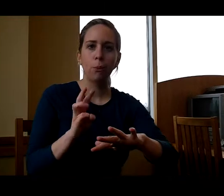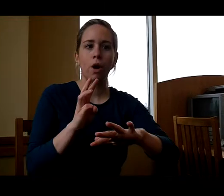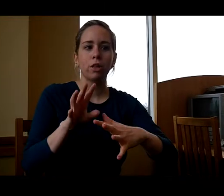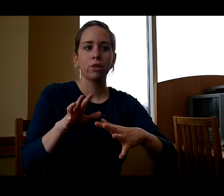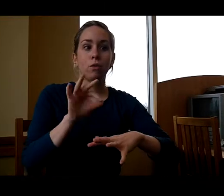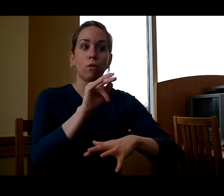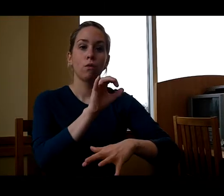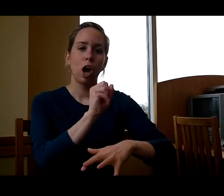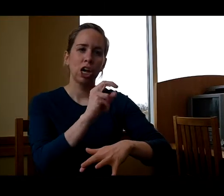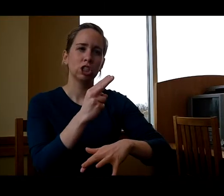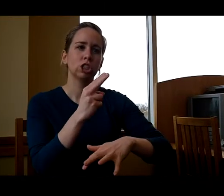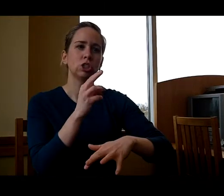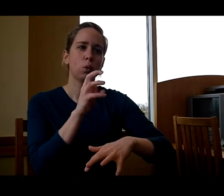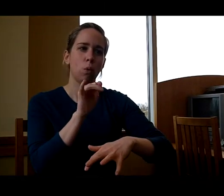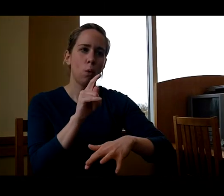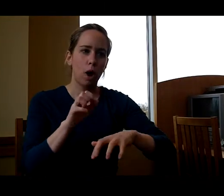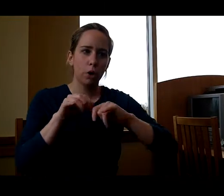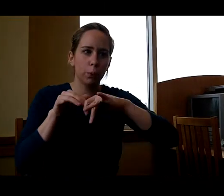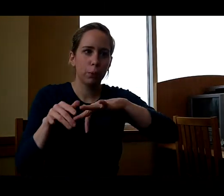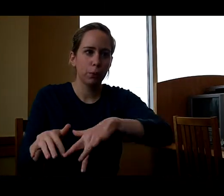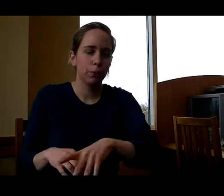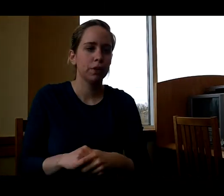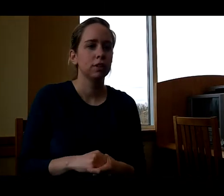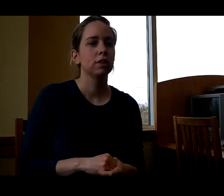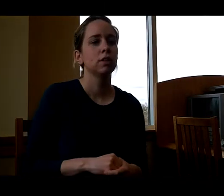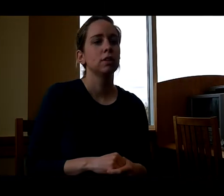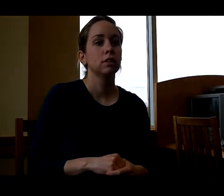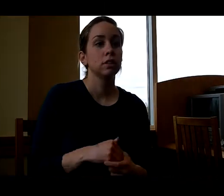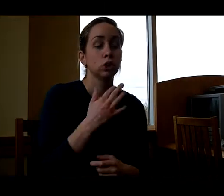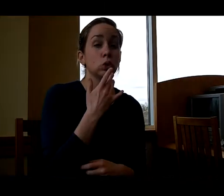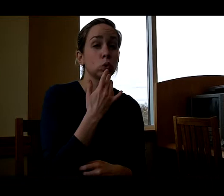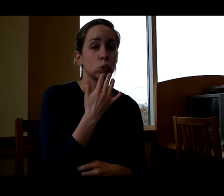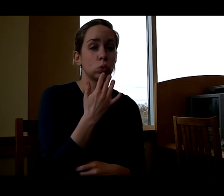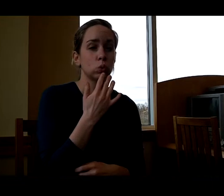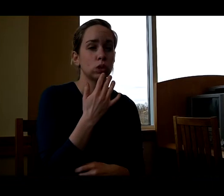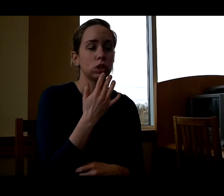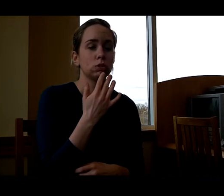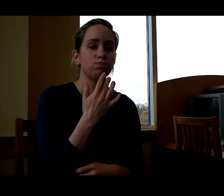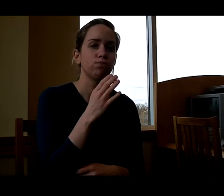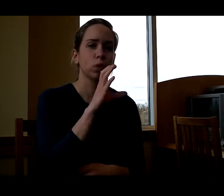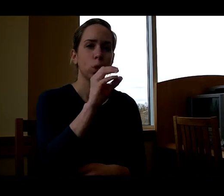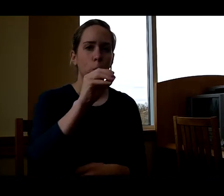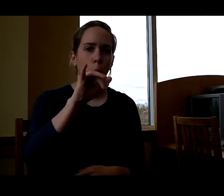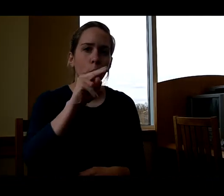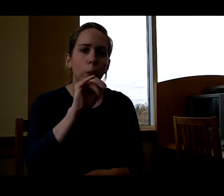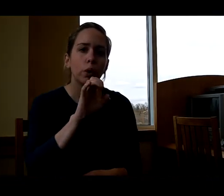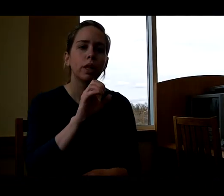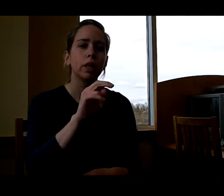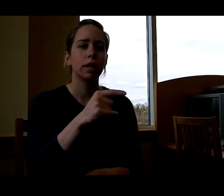the most important thing you know about evaporation is it's a cooling process. And we're going to do a little mini lab over